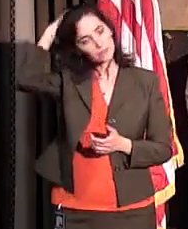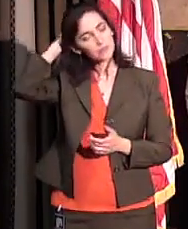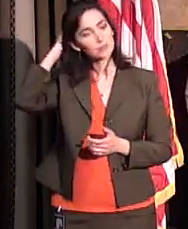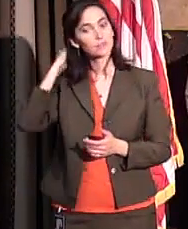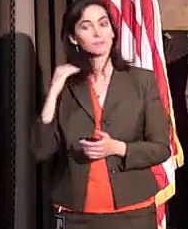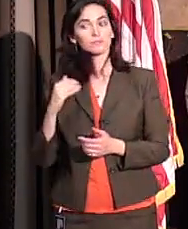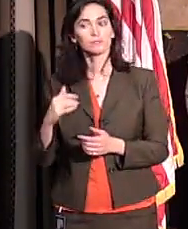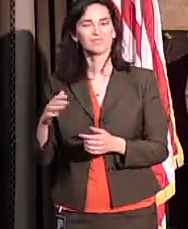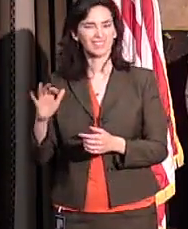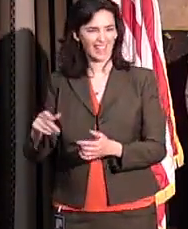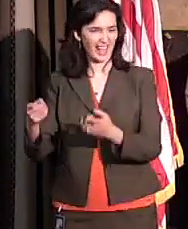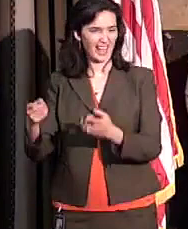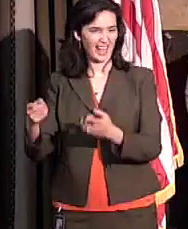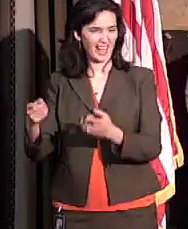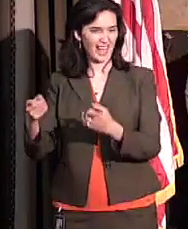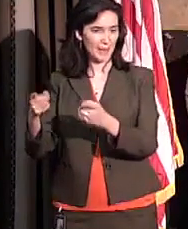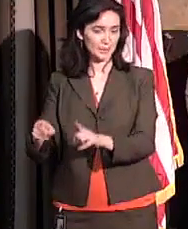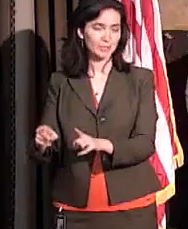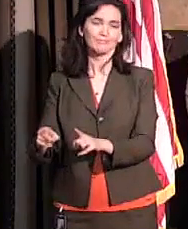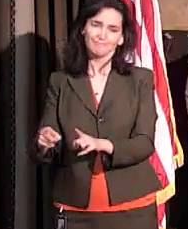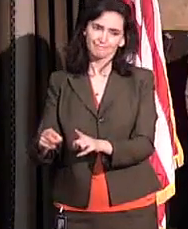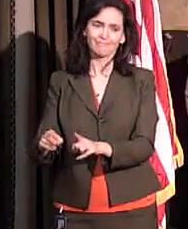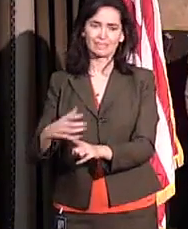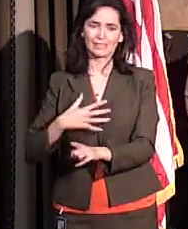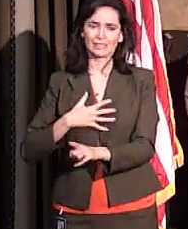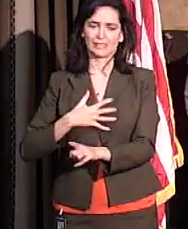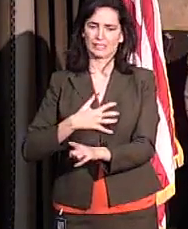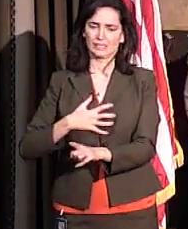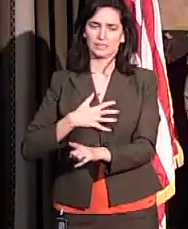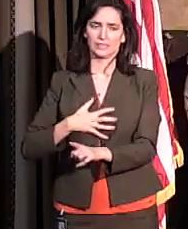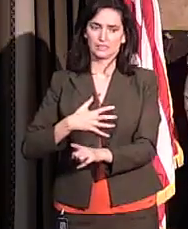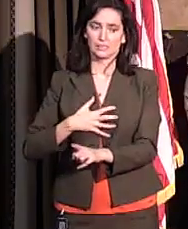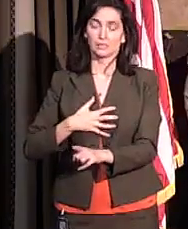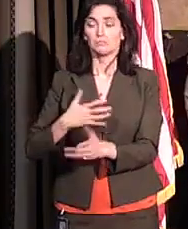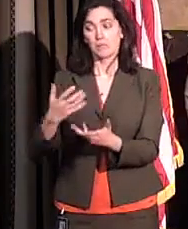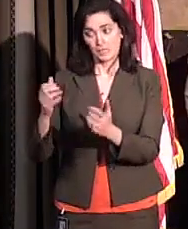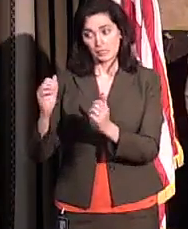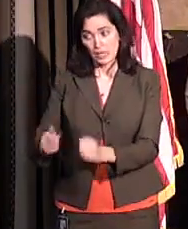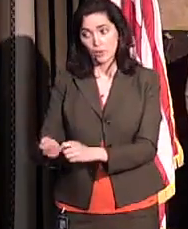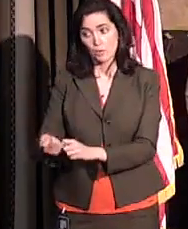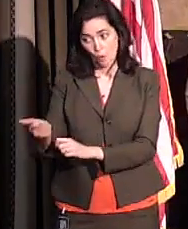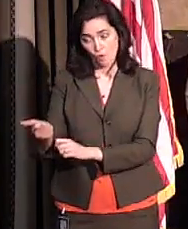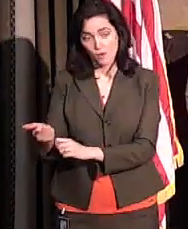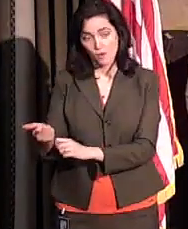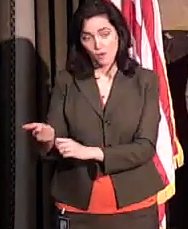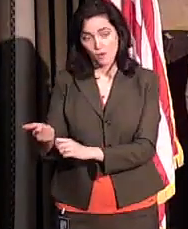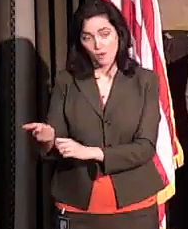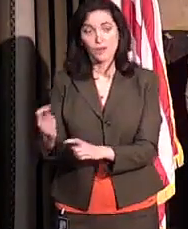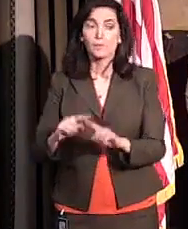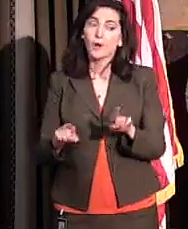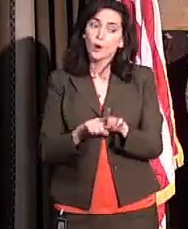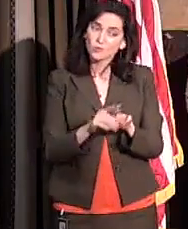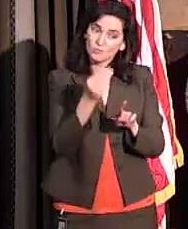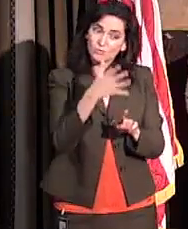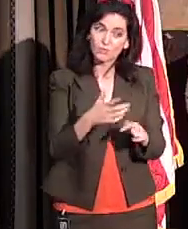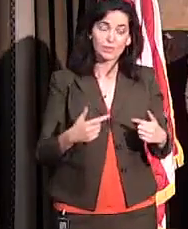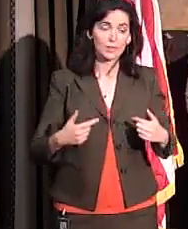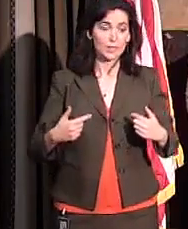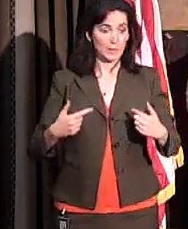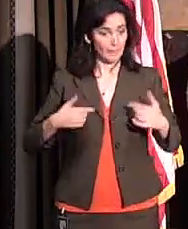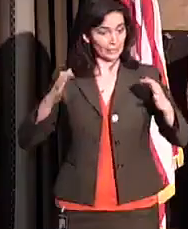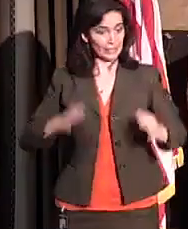incident is egregious enough to warrant his removal, but I'm also the first to tell you I'm not the one that